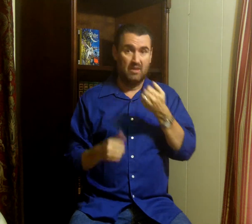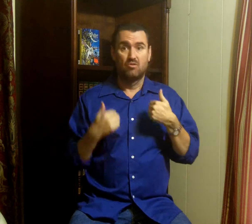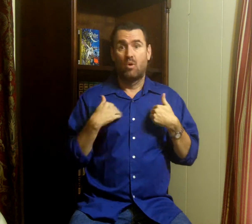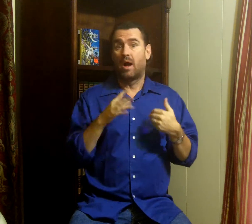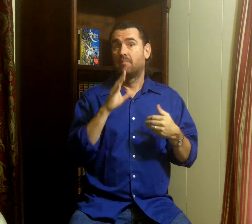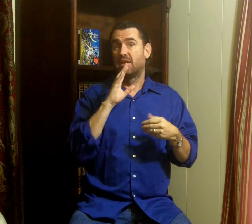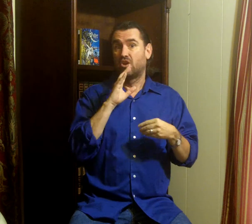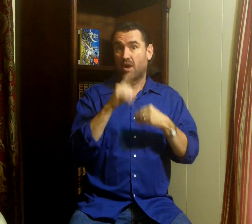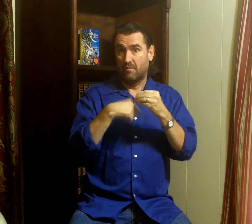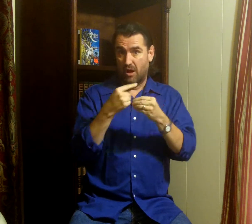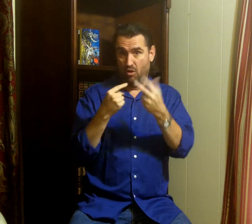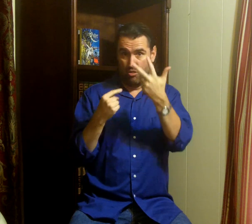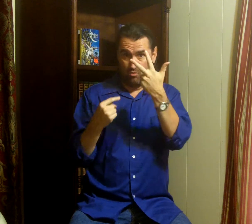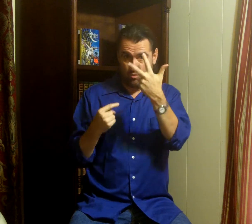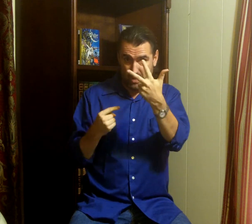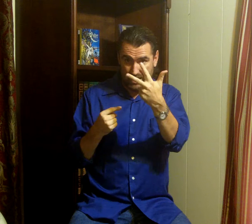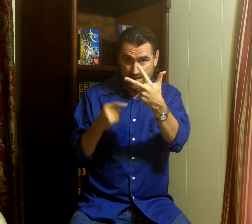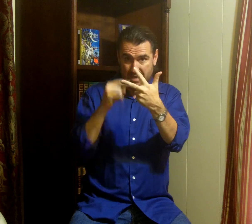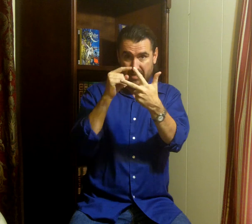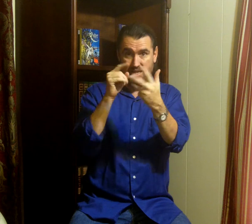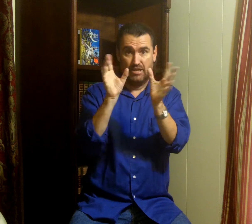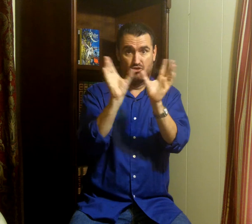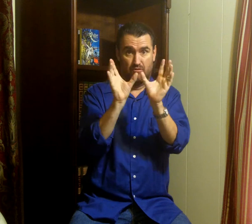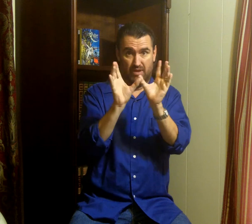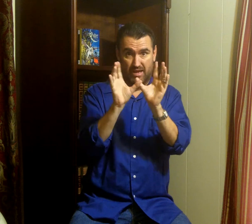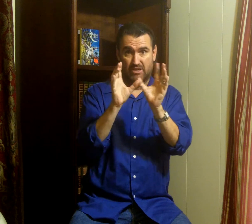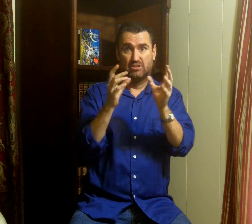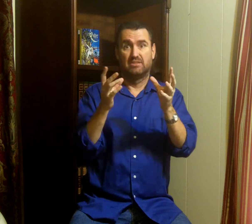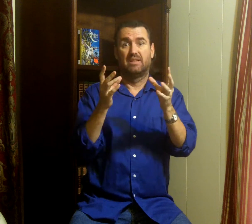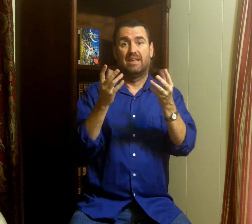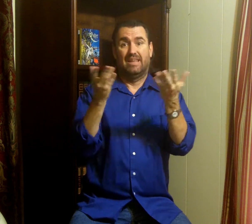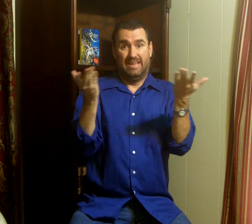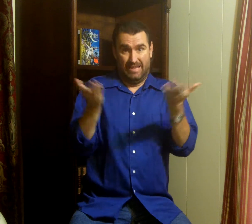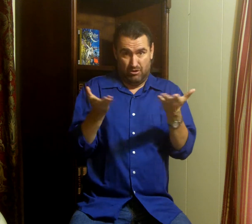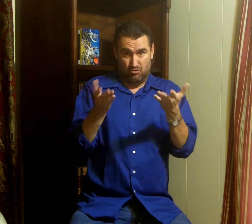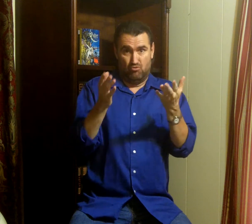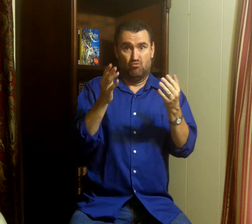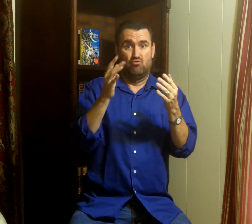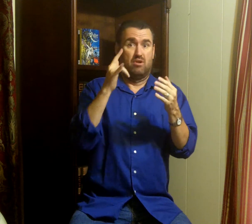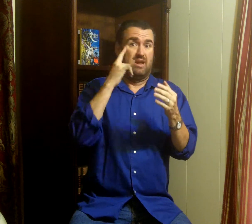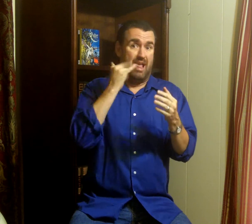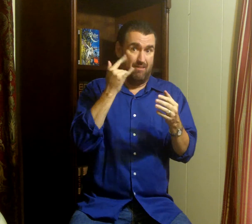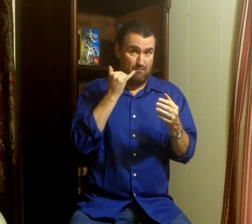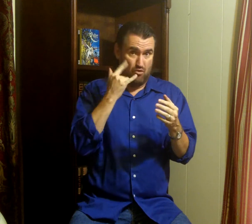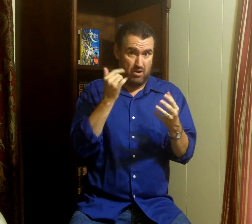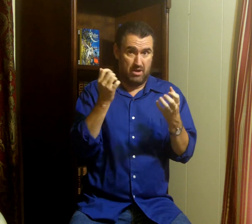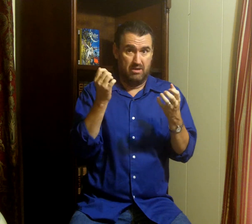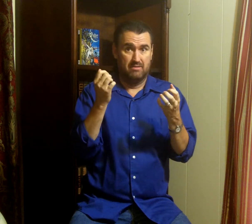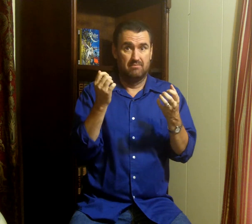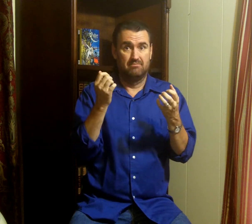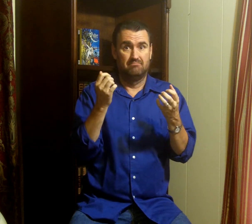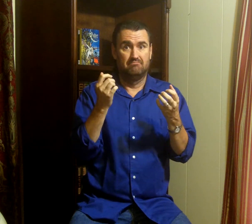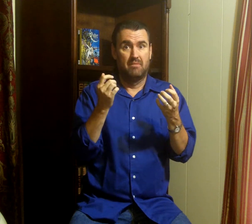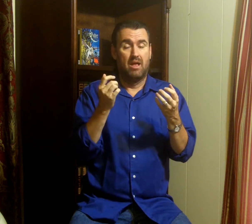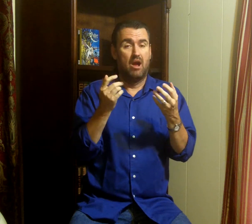the state of California, and because many people related to some of the classes that I